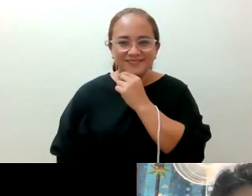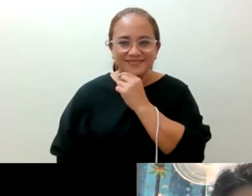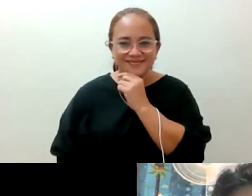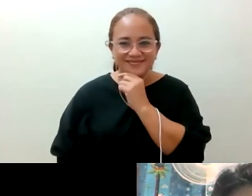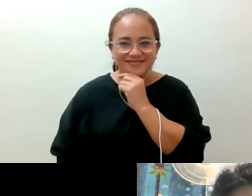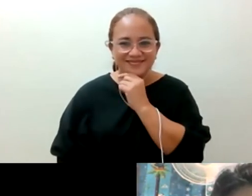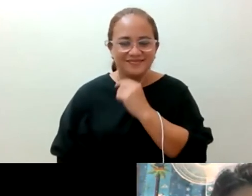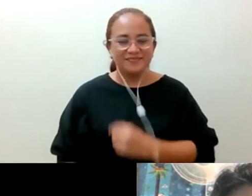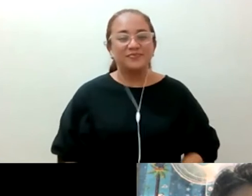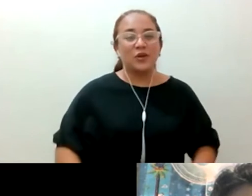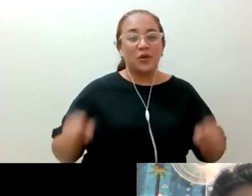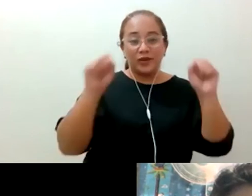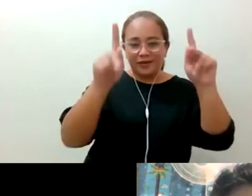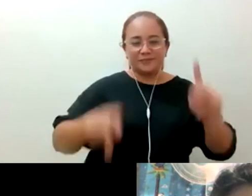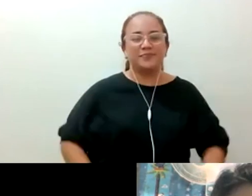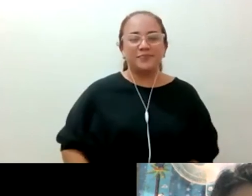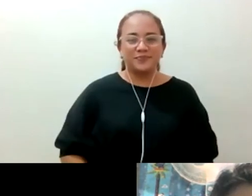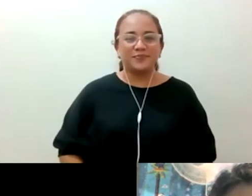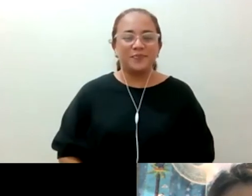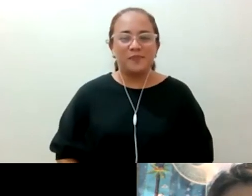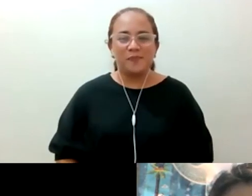Okay. All right.